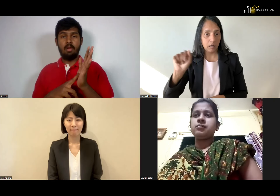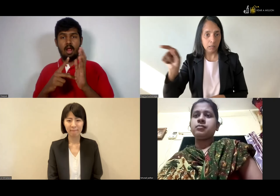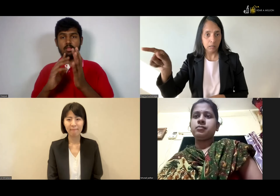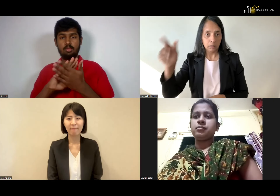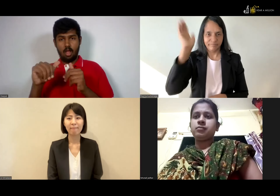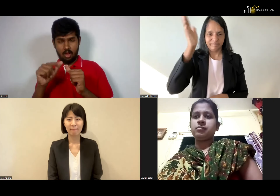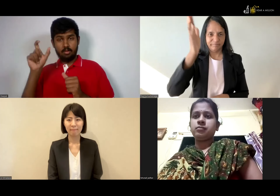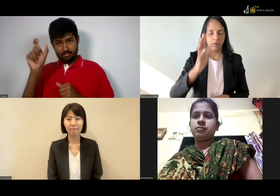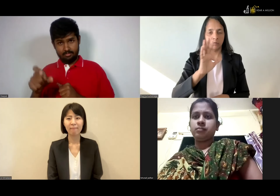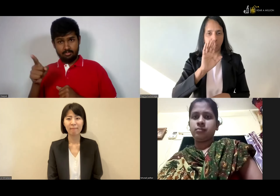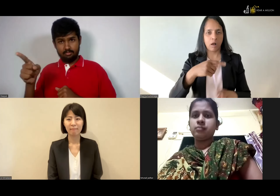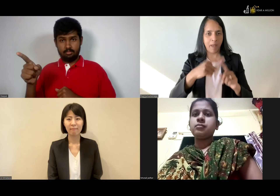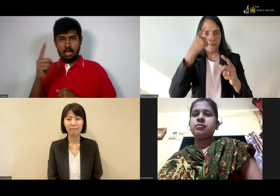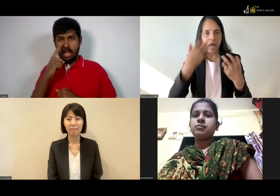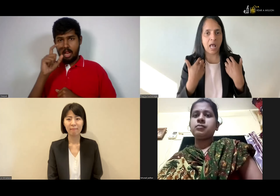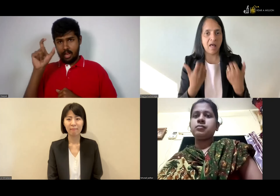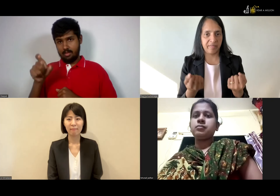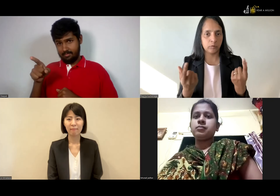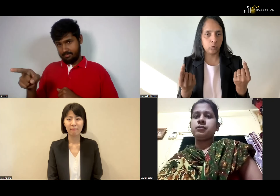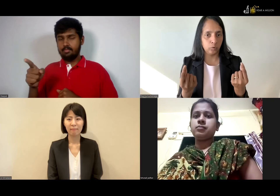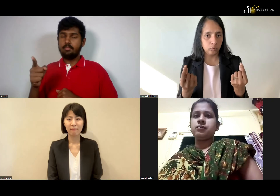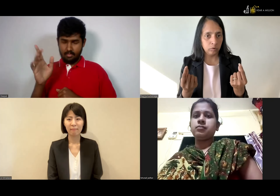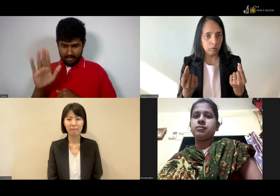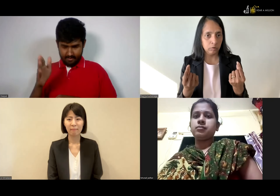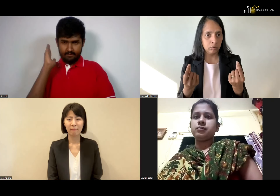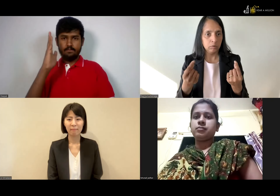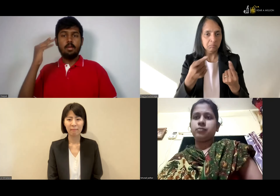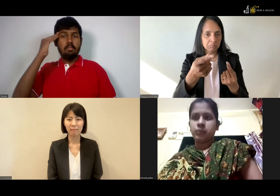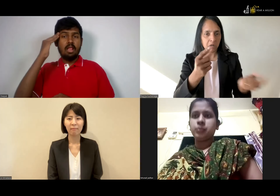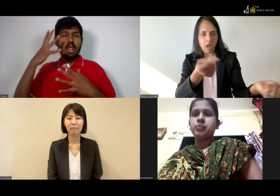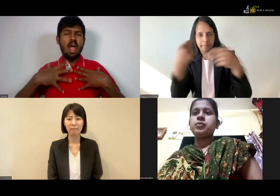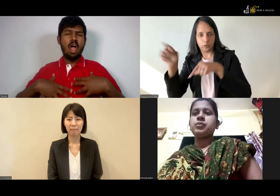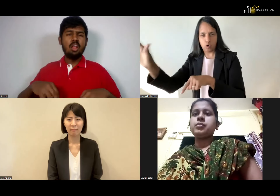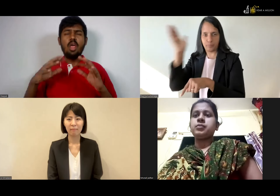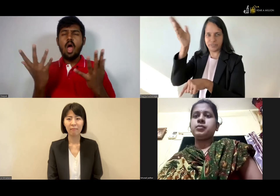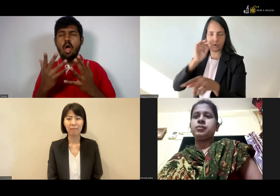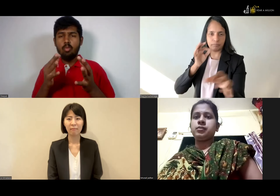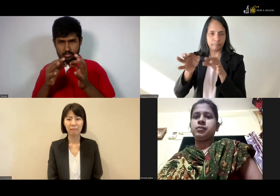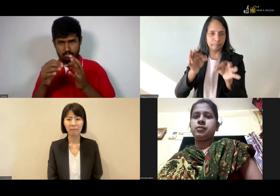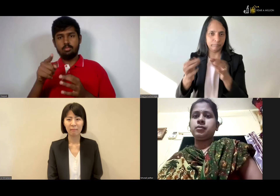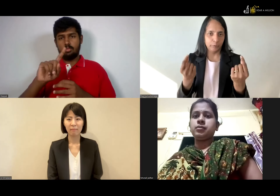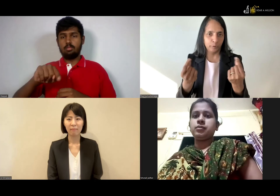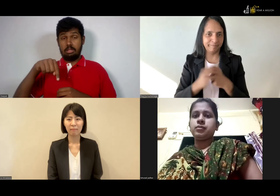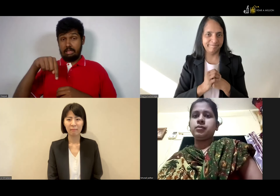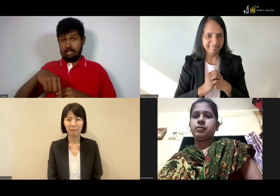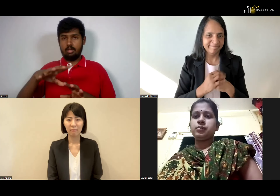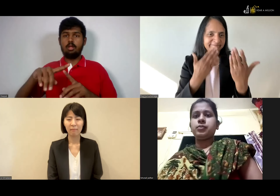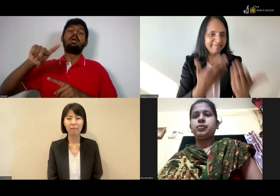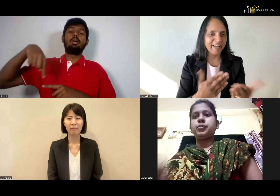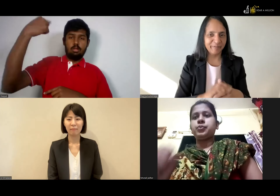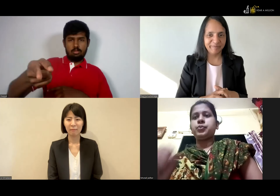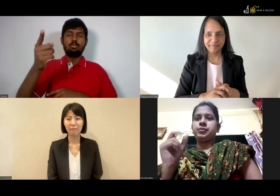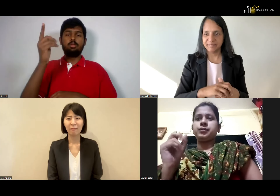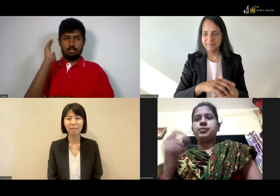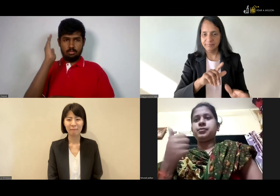and she works for the other sector regarding that particular topic. So